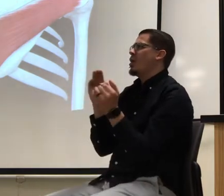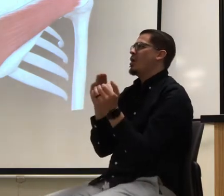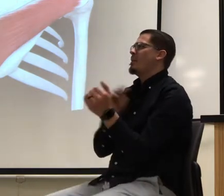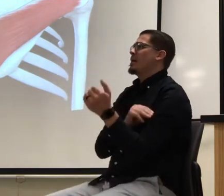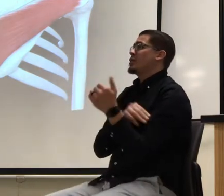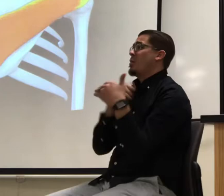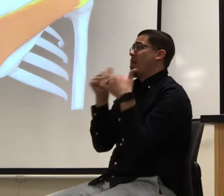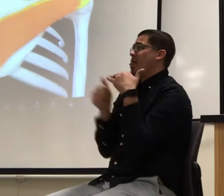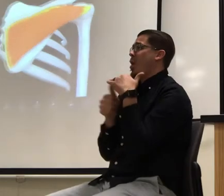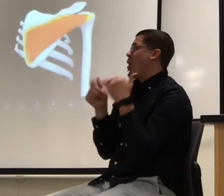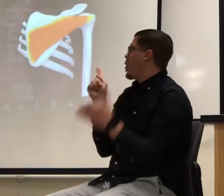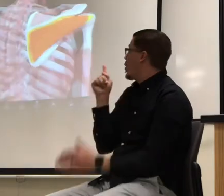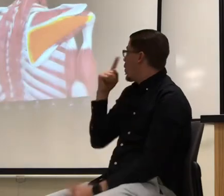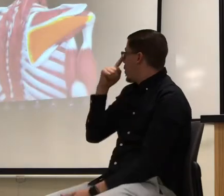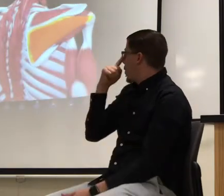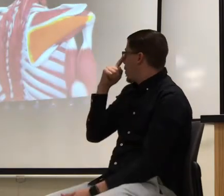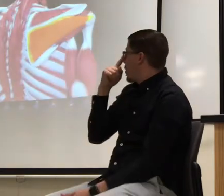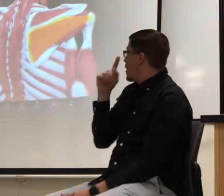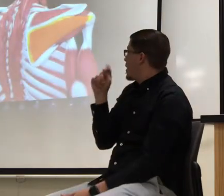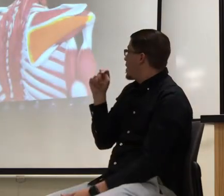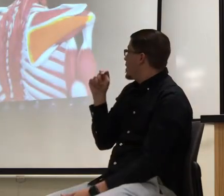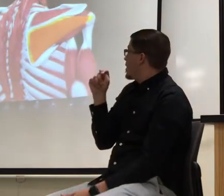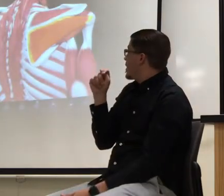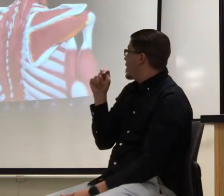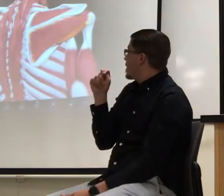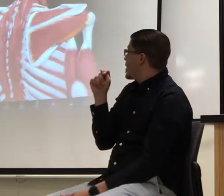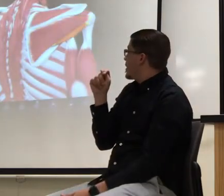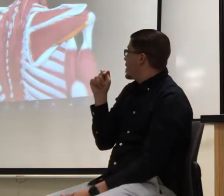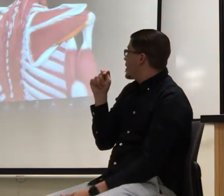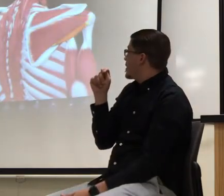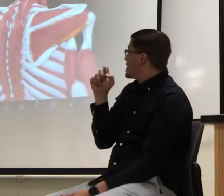teres minor.